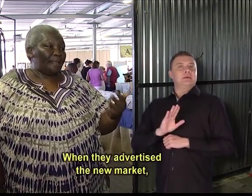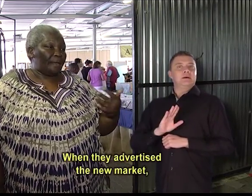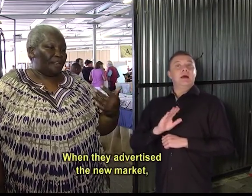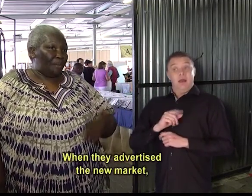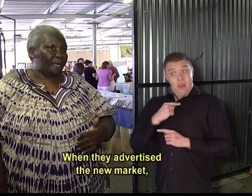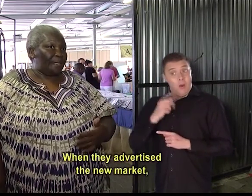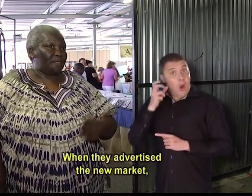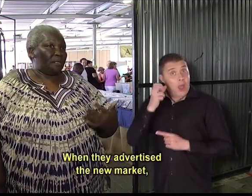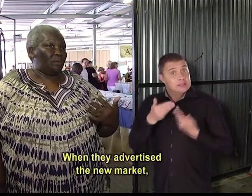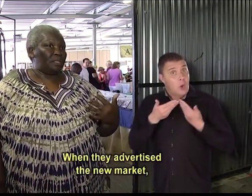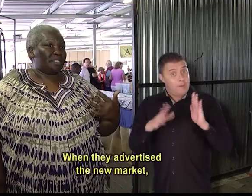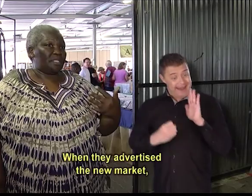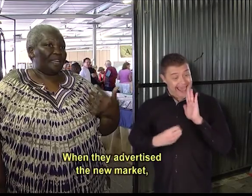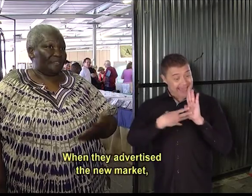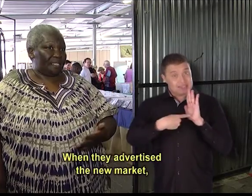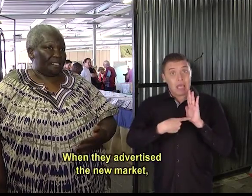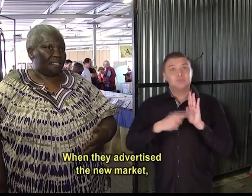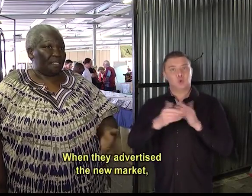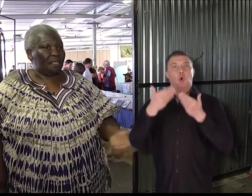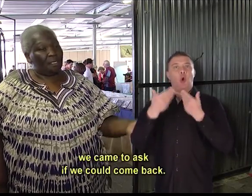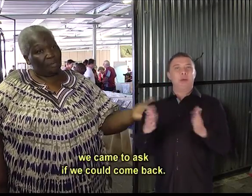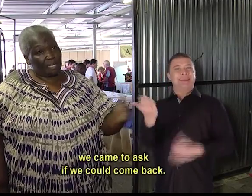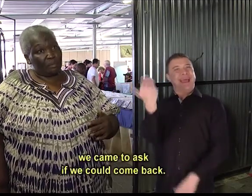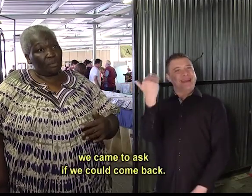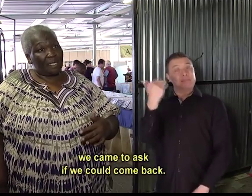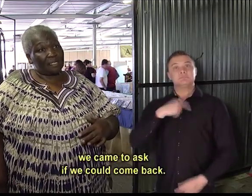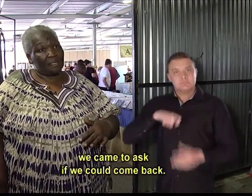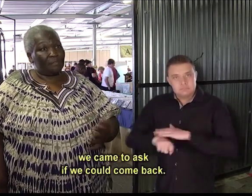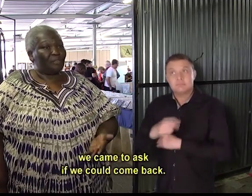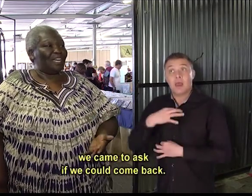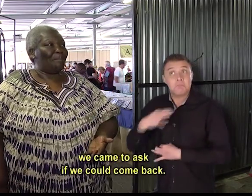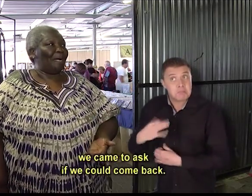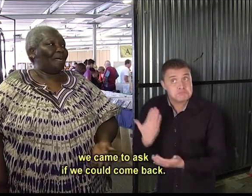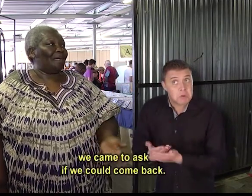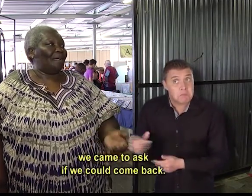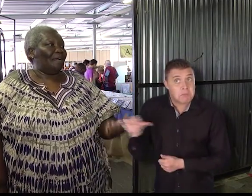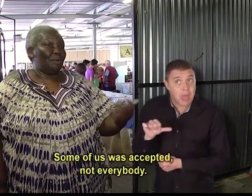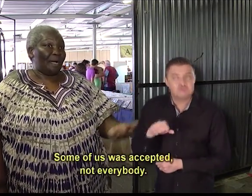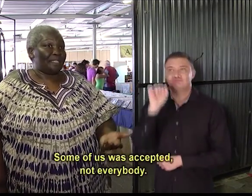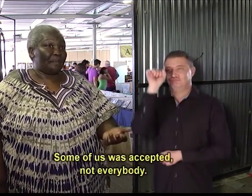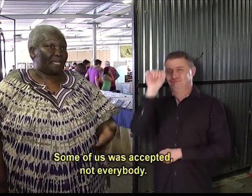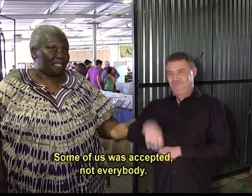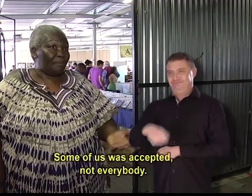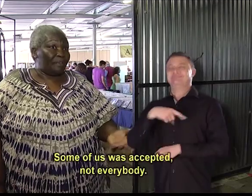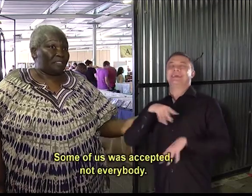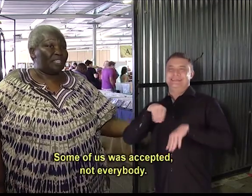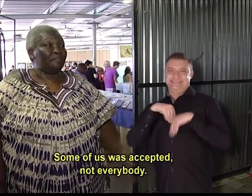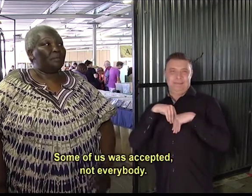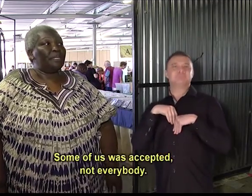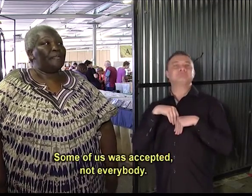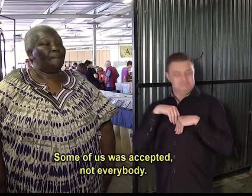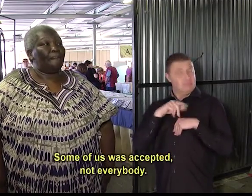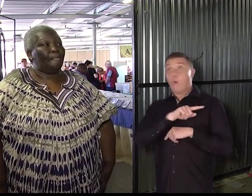when the other new market was advertised, we came to ask if we could come back. We were accepted, some of us,